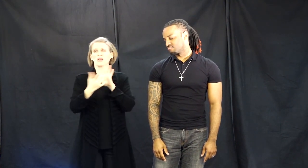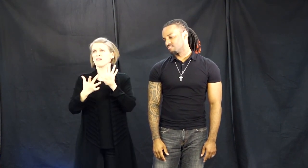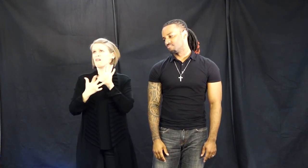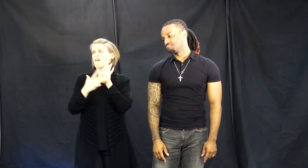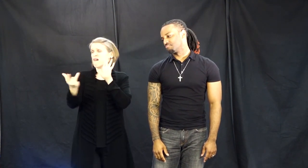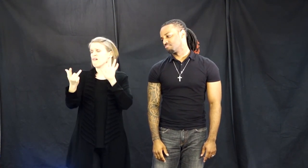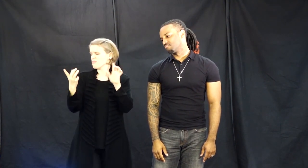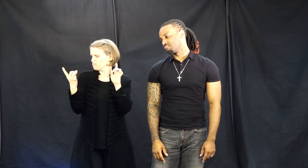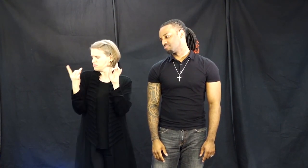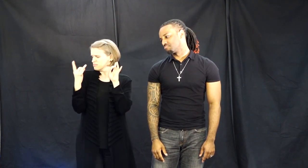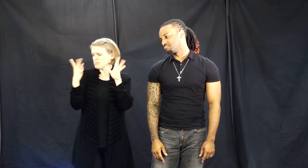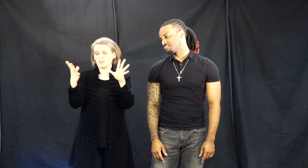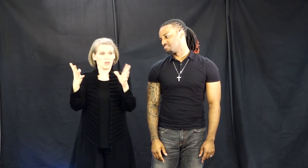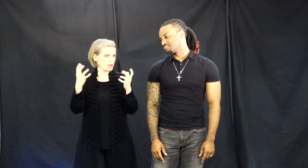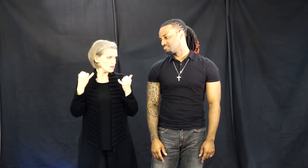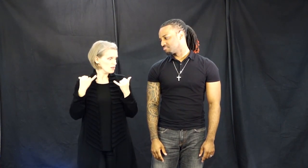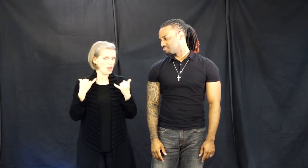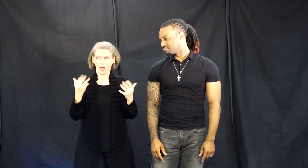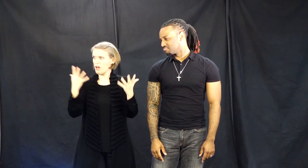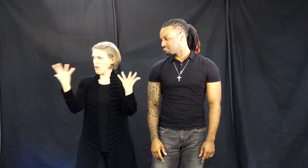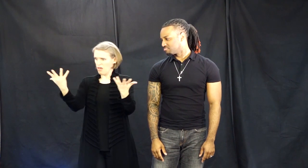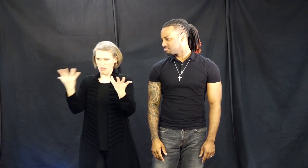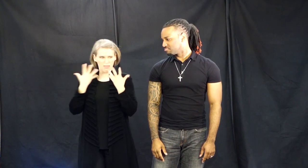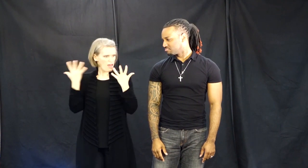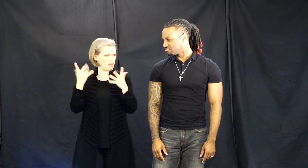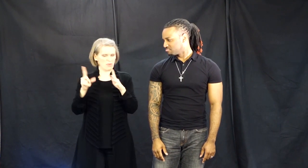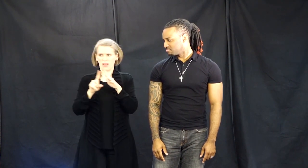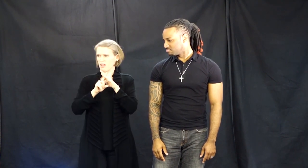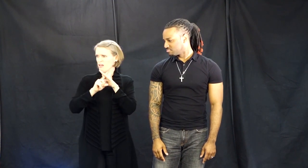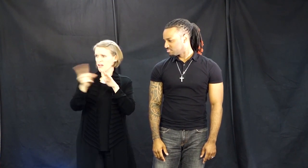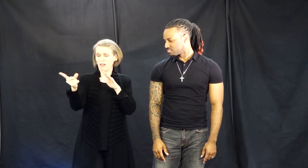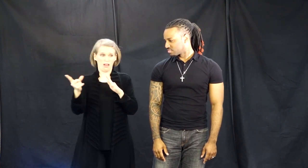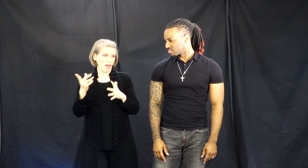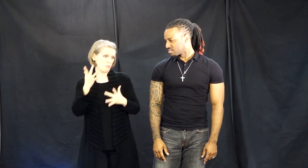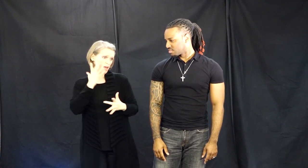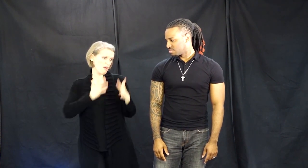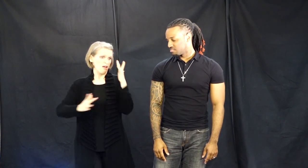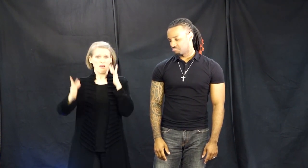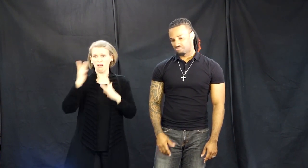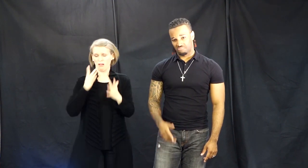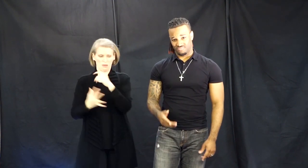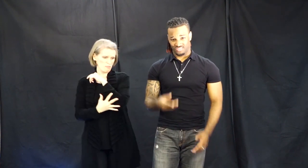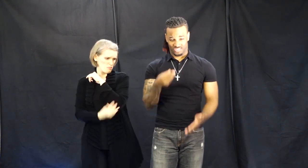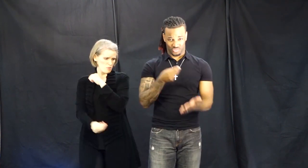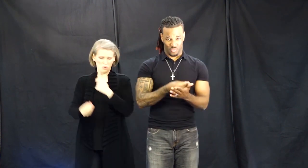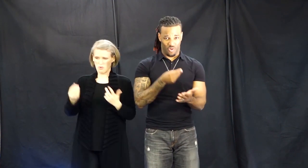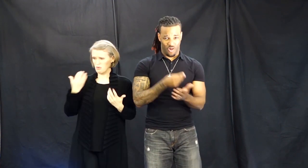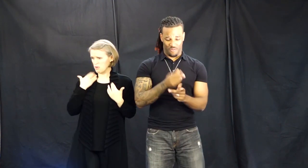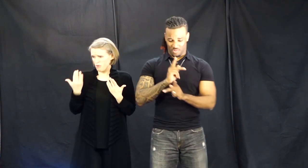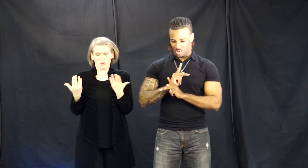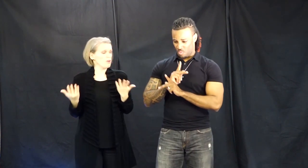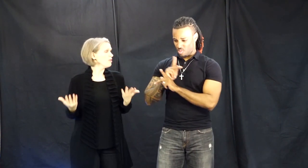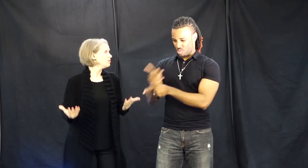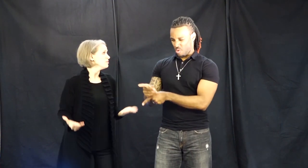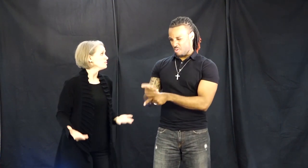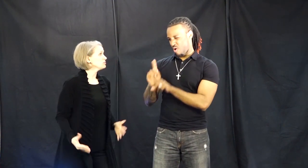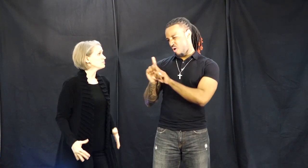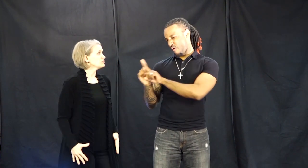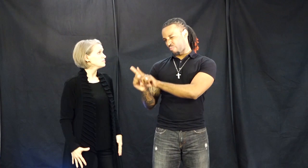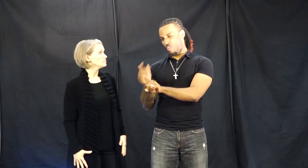me. Suddenly he's up and gone. I don't have the means to go on. So I offered her a loan, I offered to